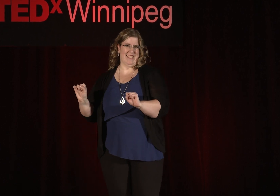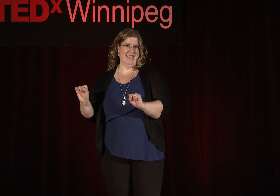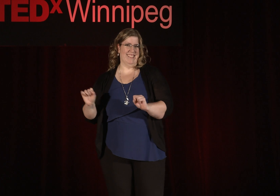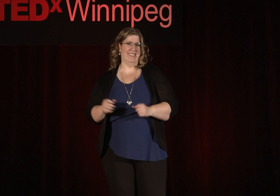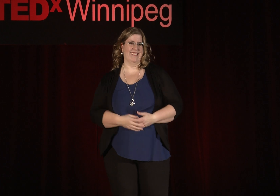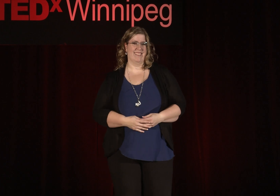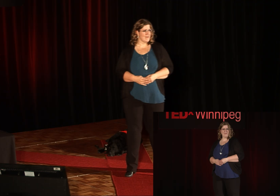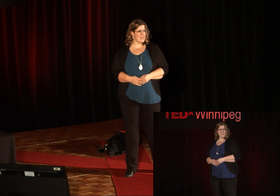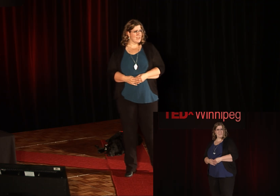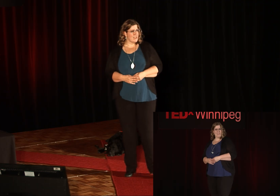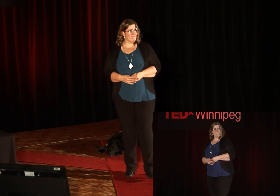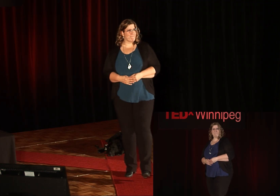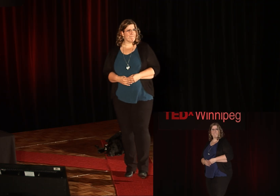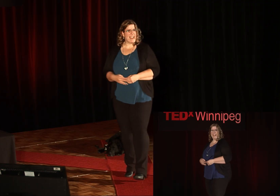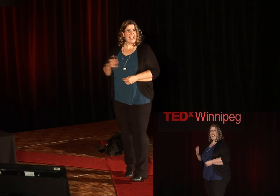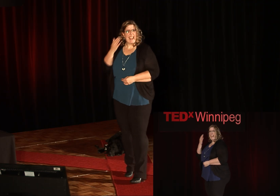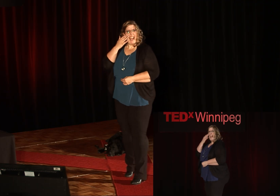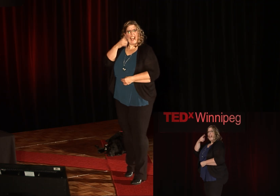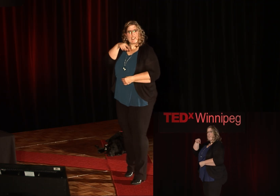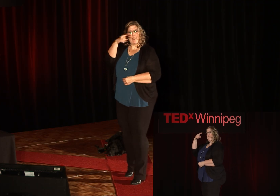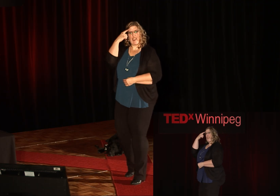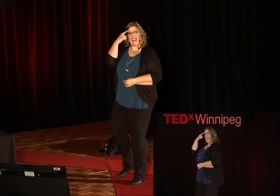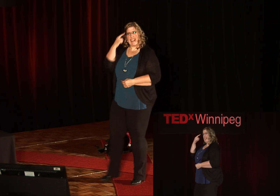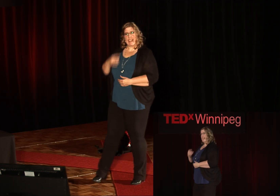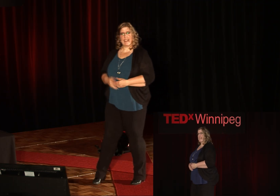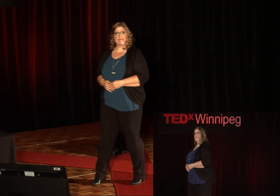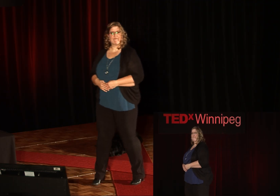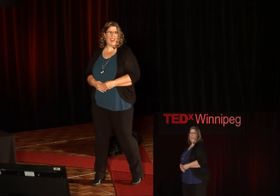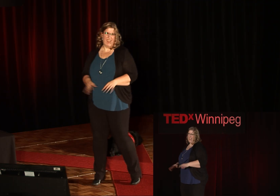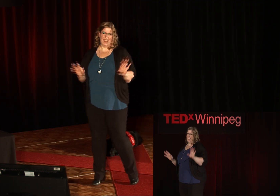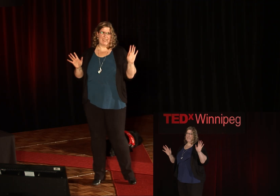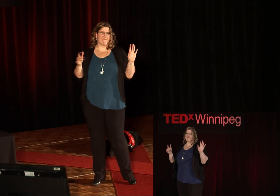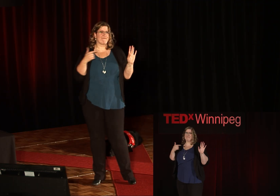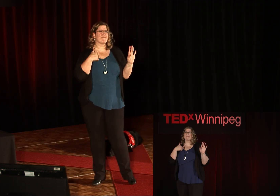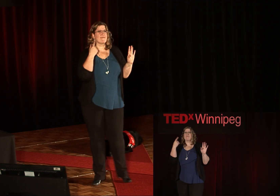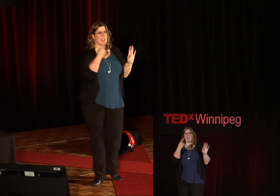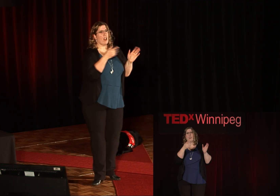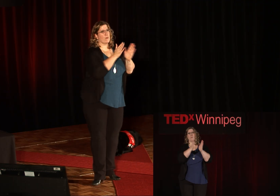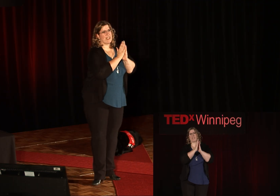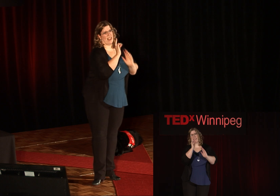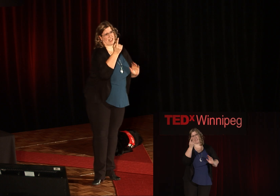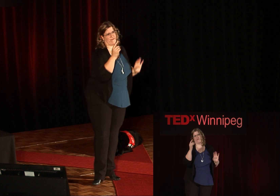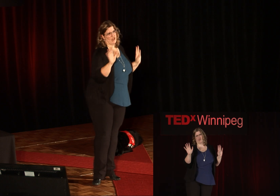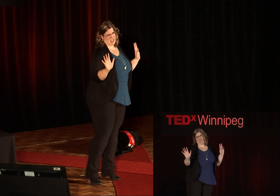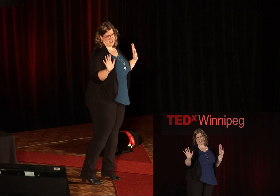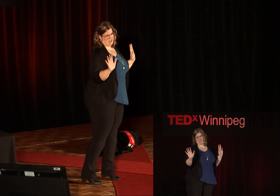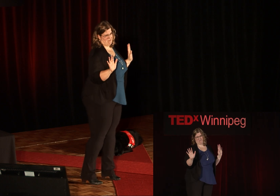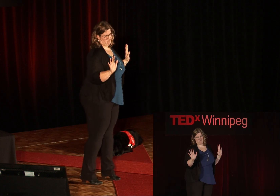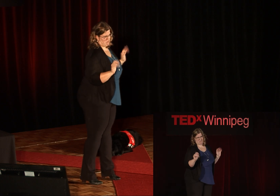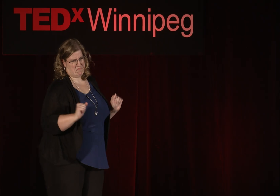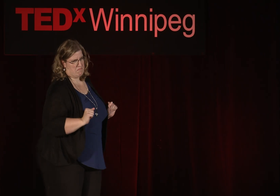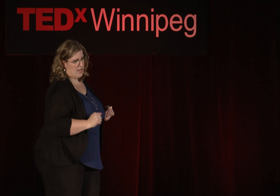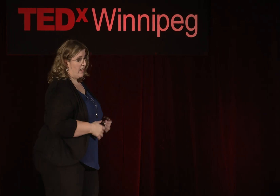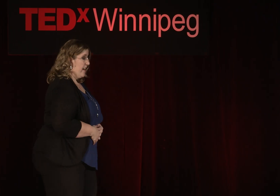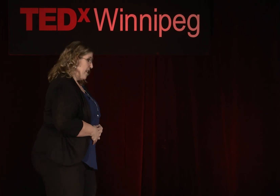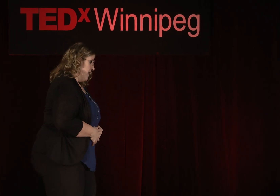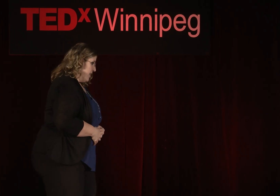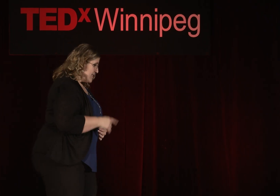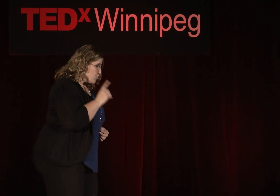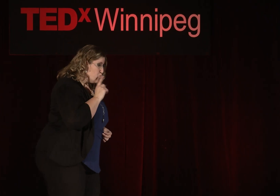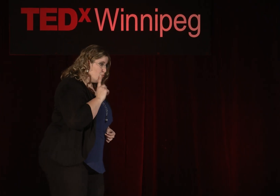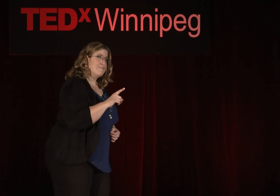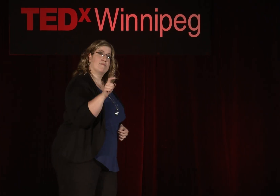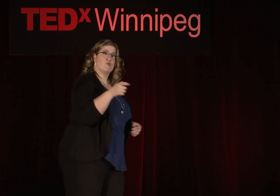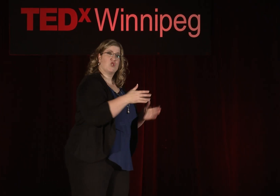safety. I know what you're thinking, but I always ask first. And that's true, you